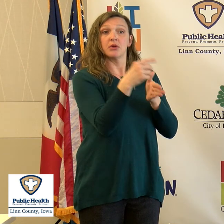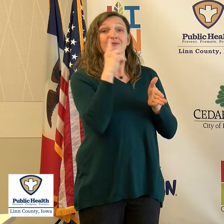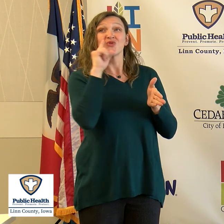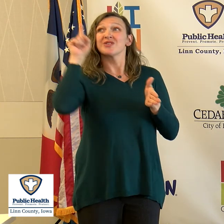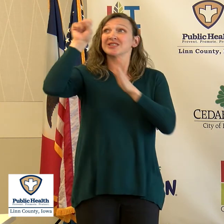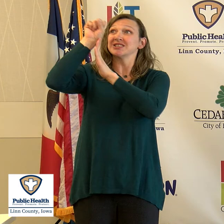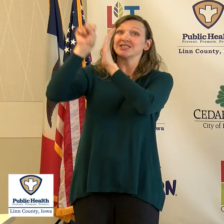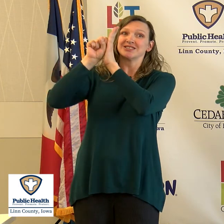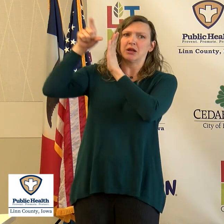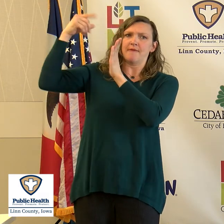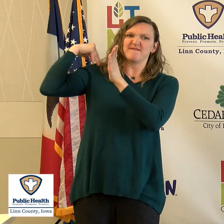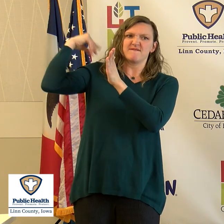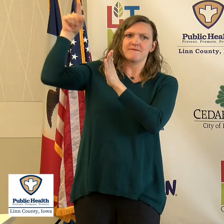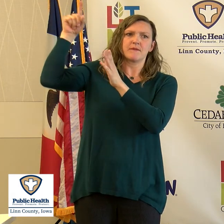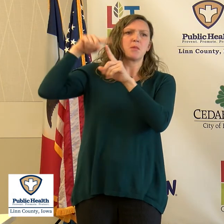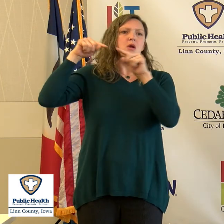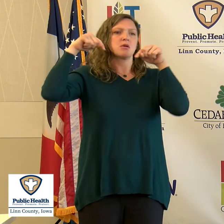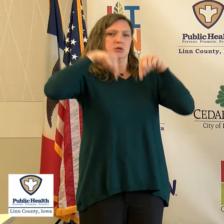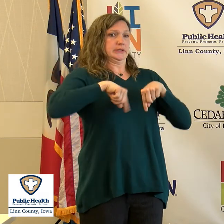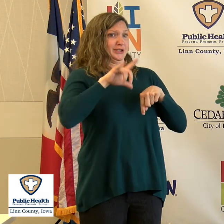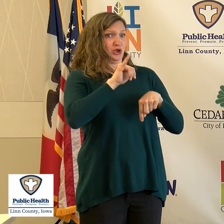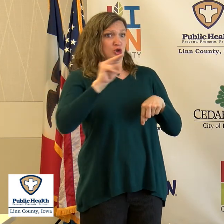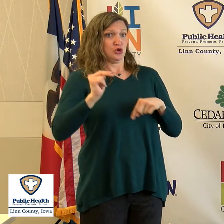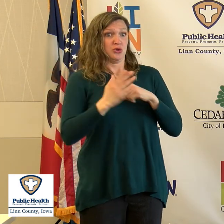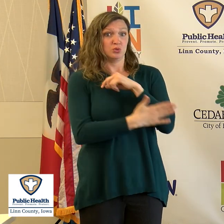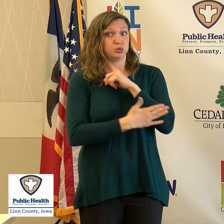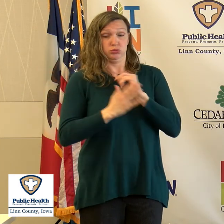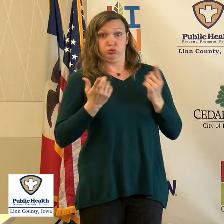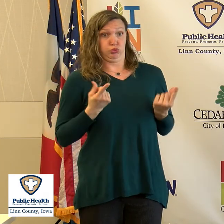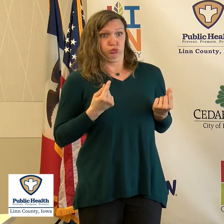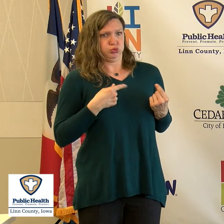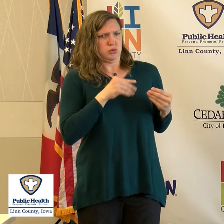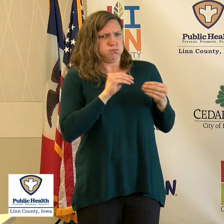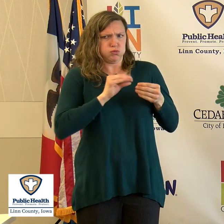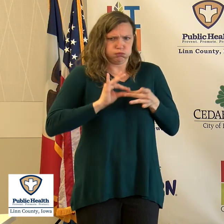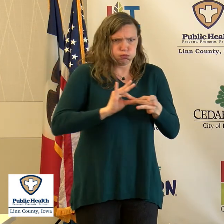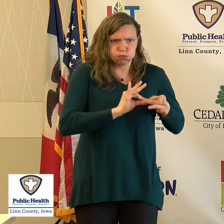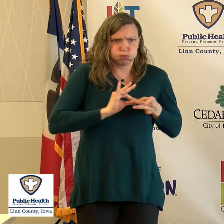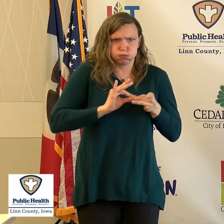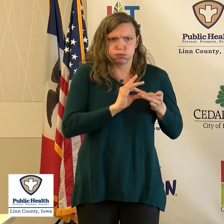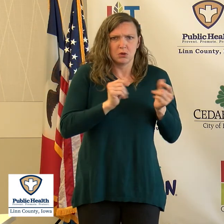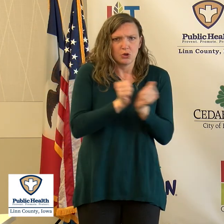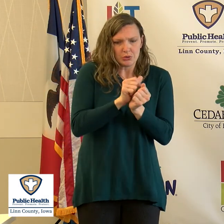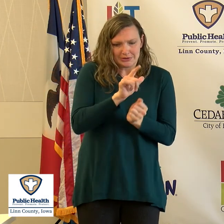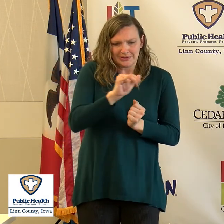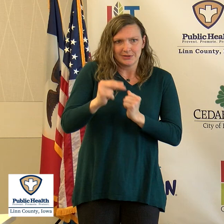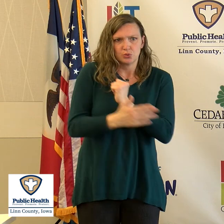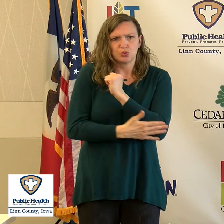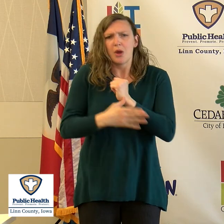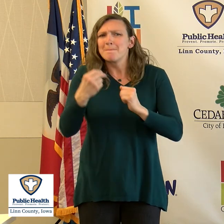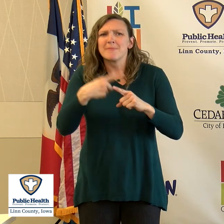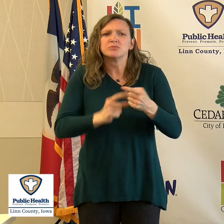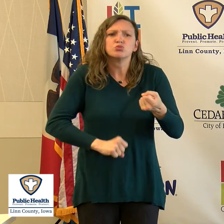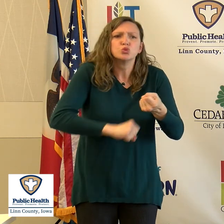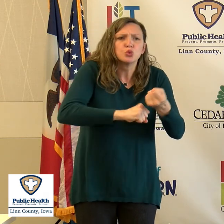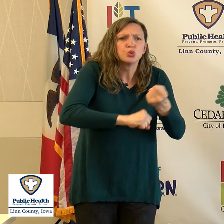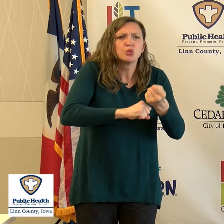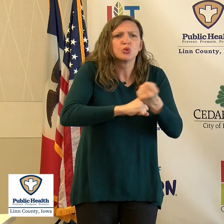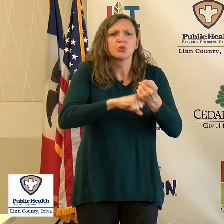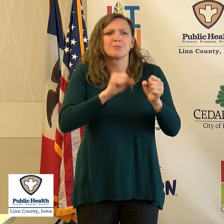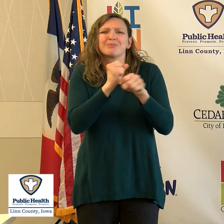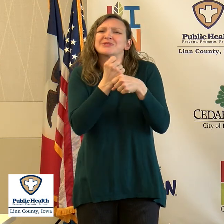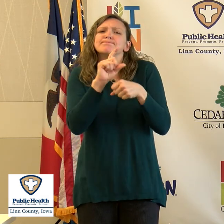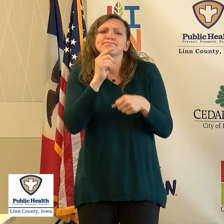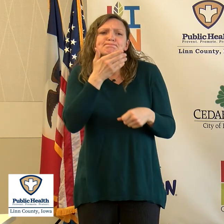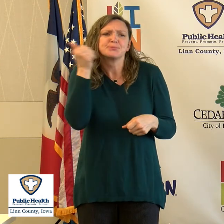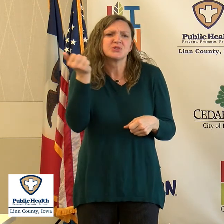Linn County Public Health as we continue our efforts to understand what practices these large